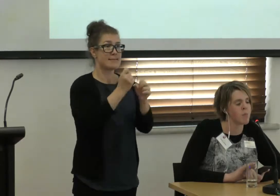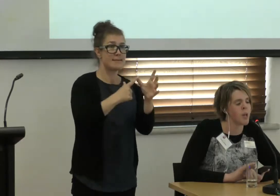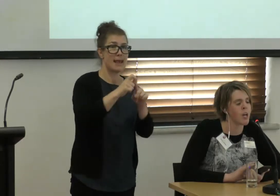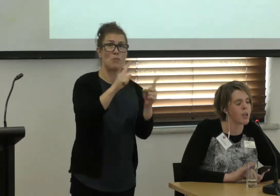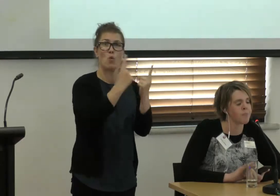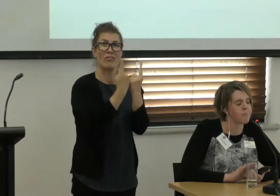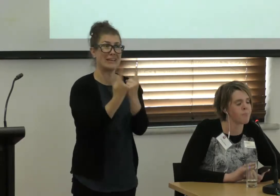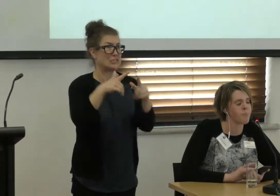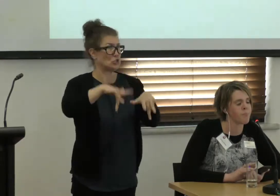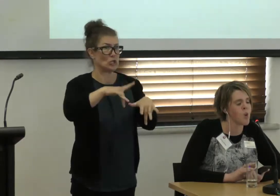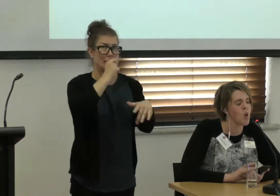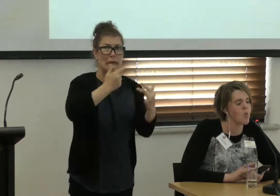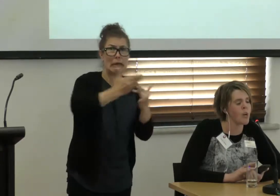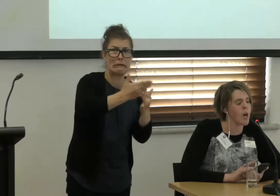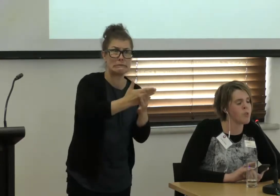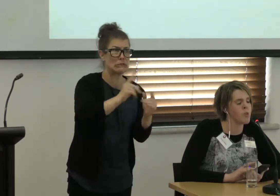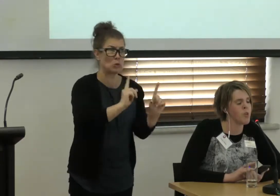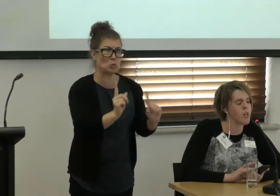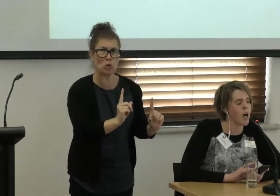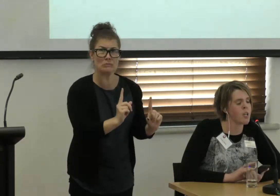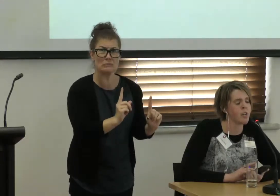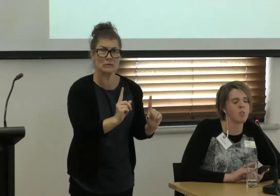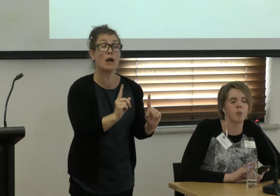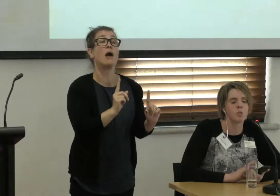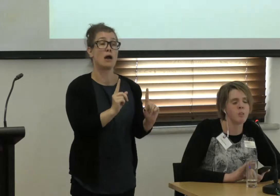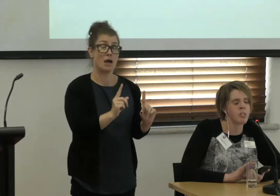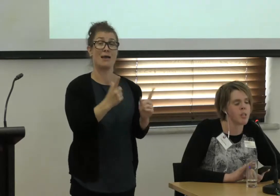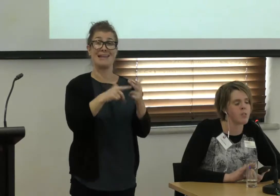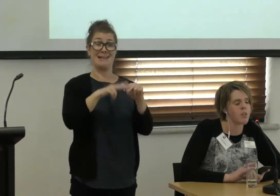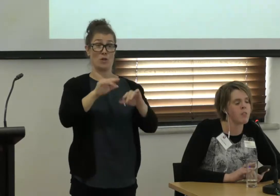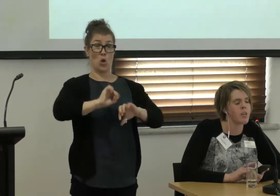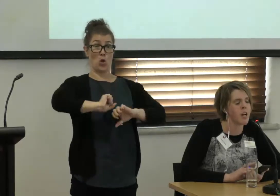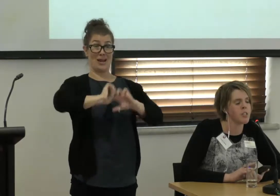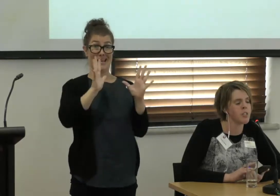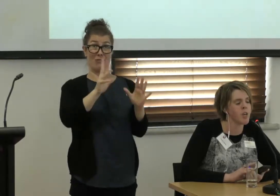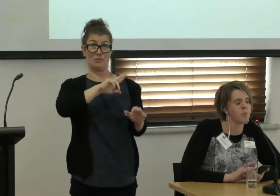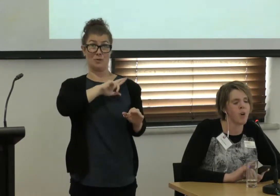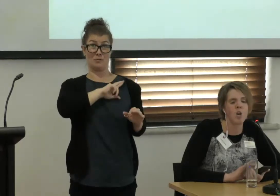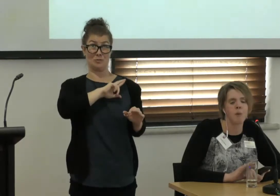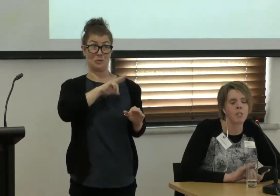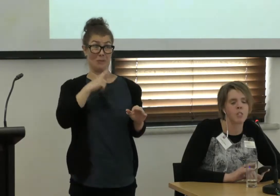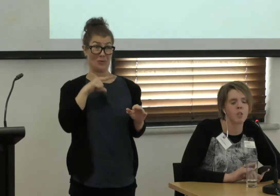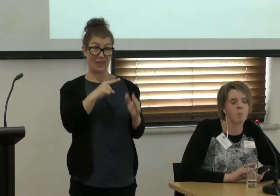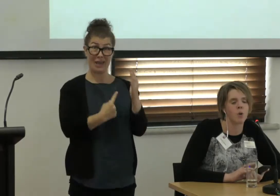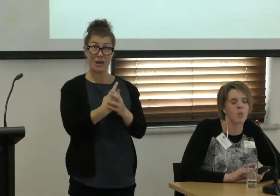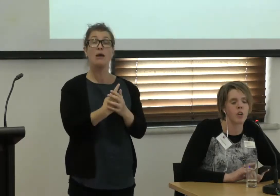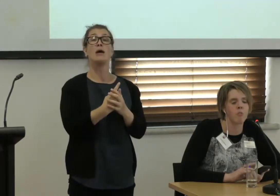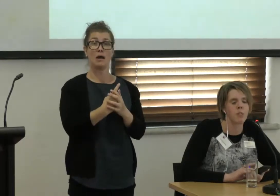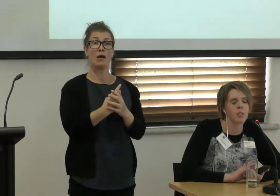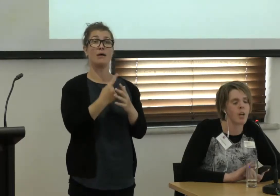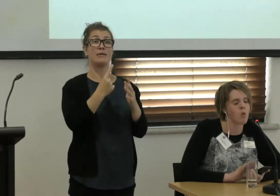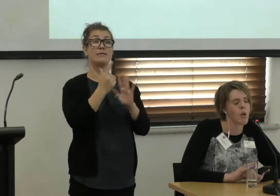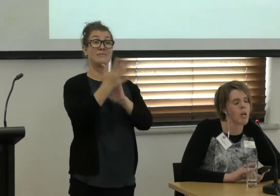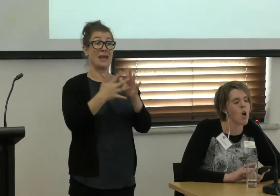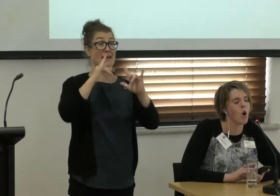in their planning. Where gaps are due to unclear responsibilities, the analysis can provide a basis upon which governments